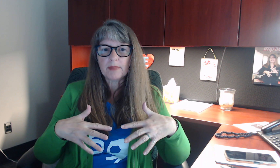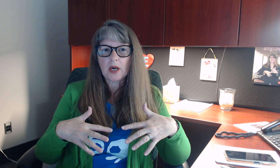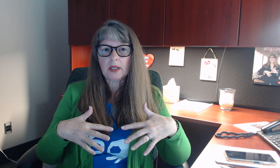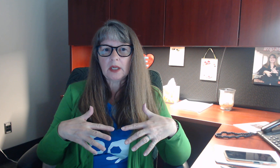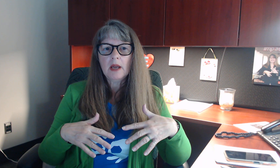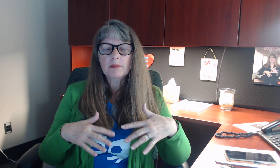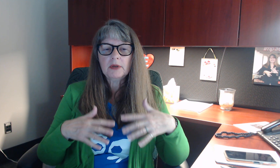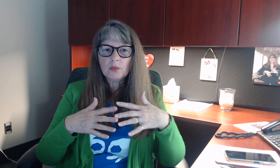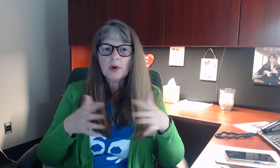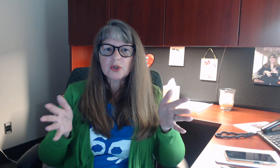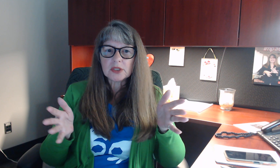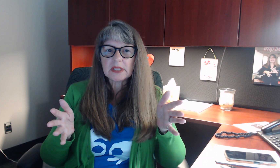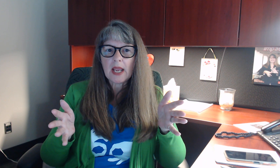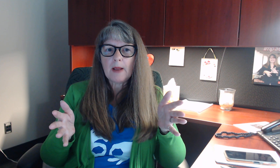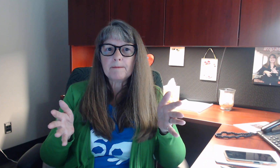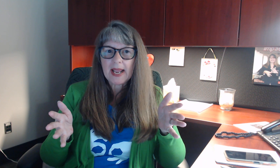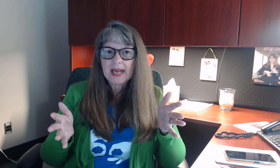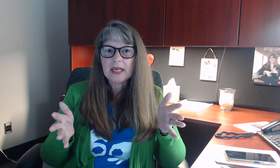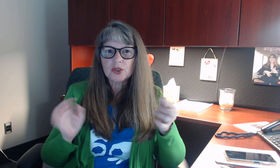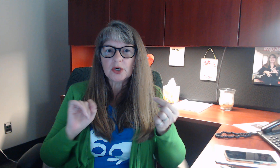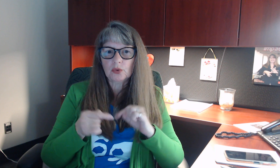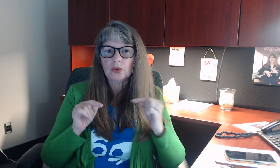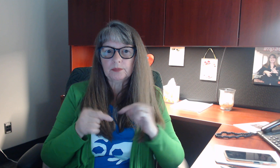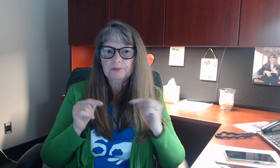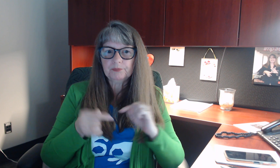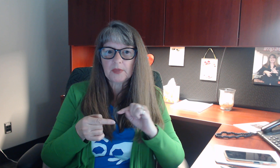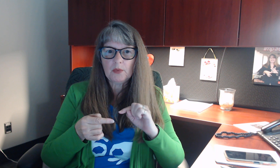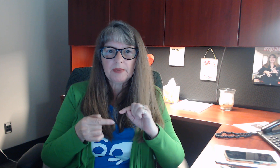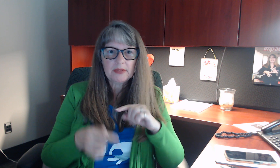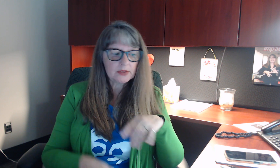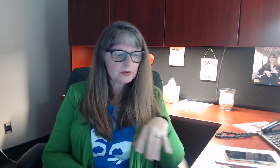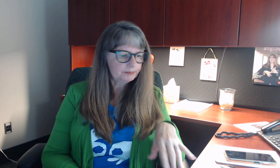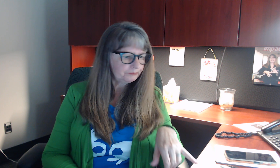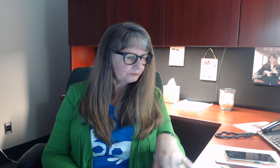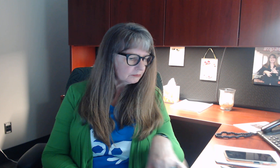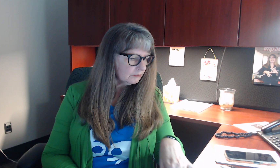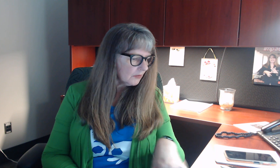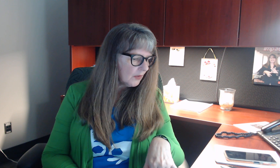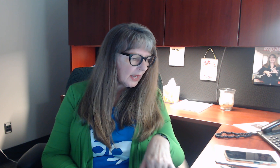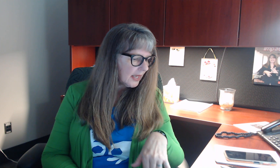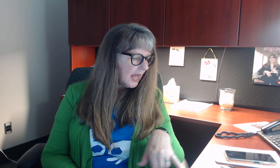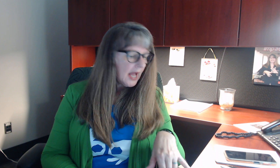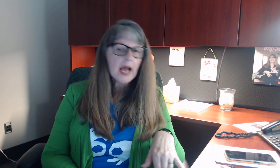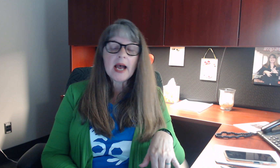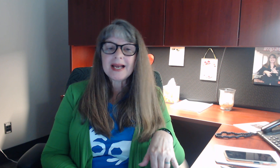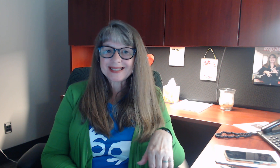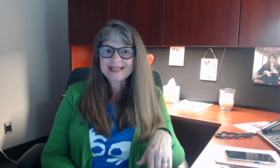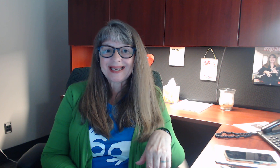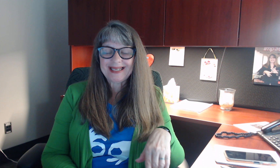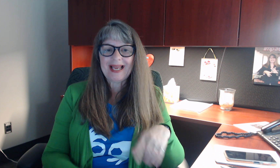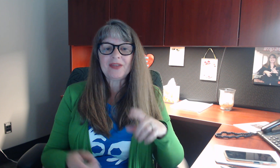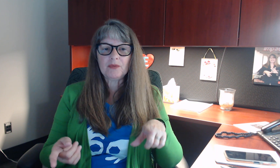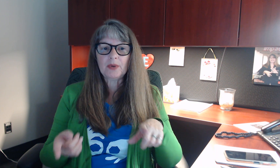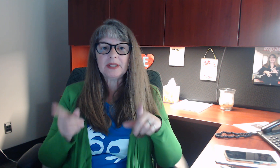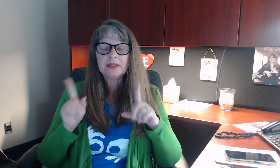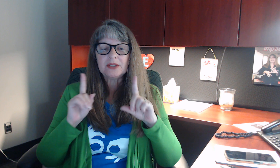body. But if you want to just say pain in general, it would be this. Okay. Sin. I think we've already done this